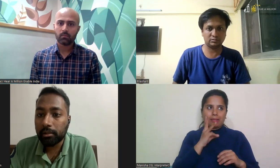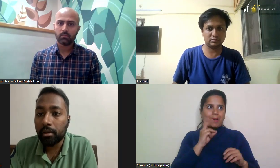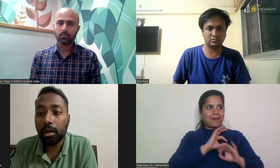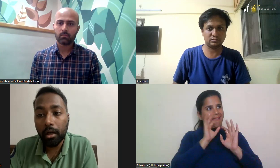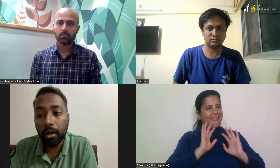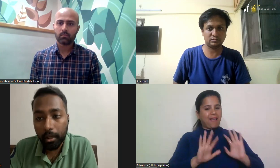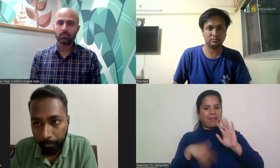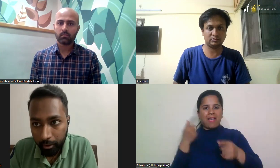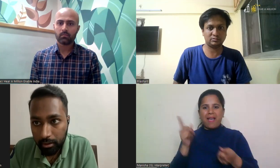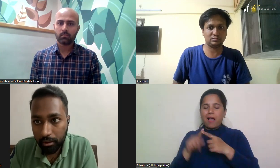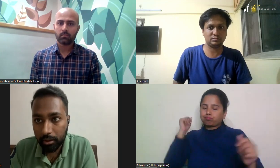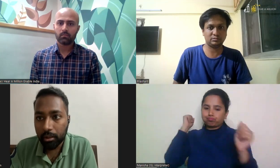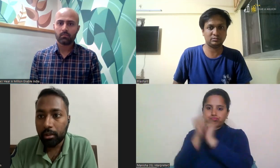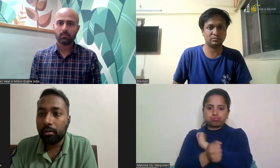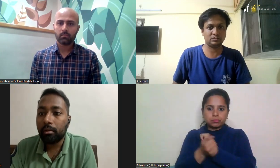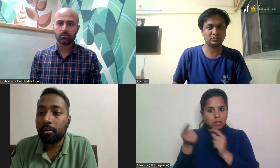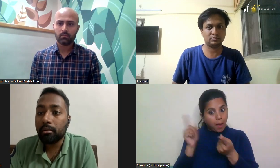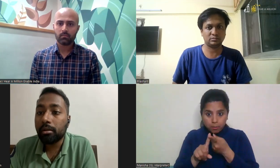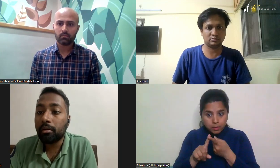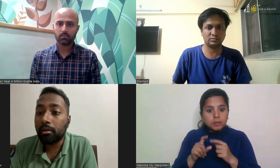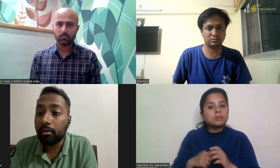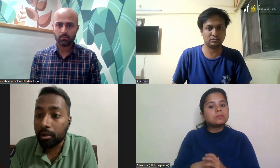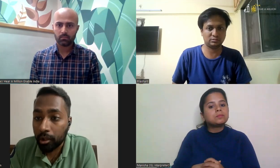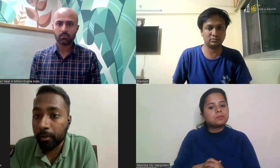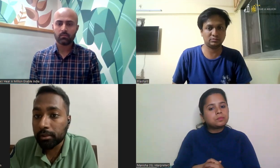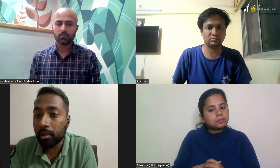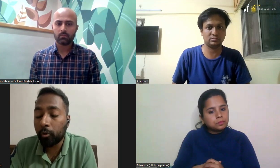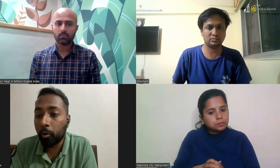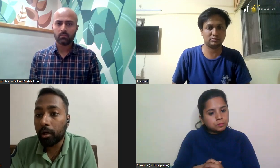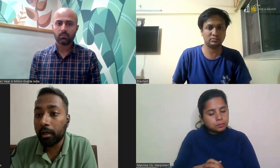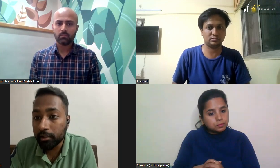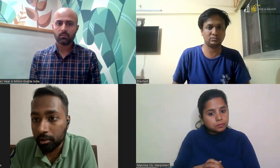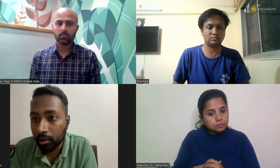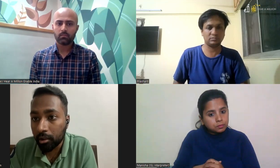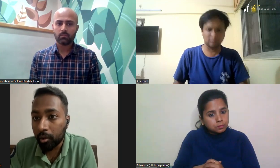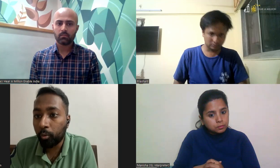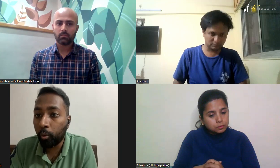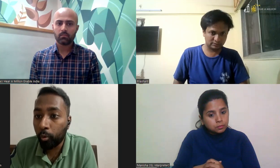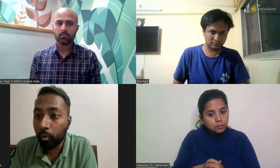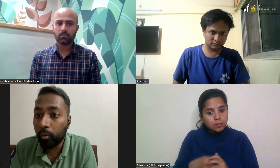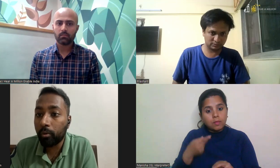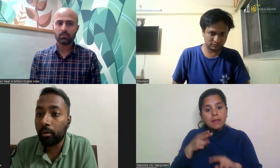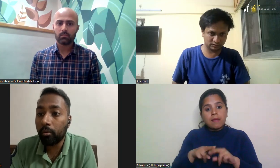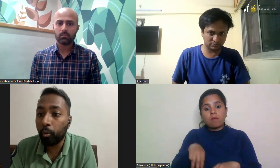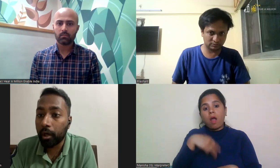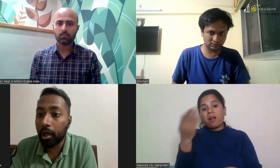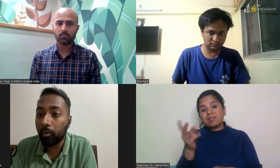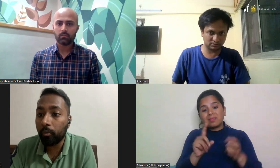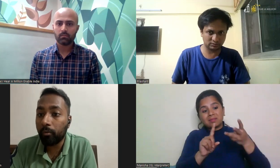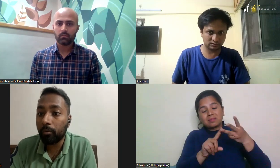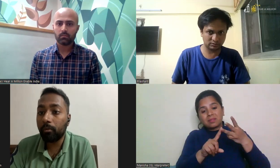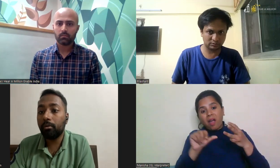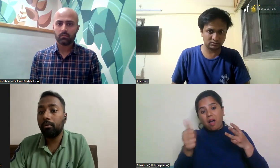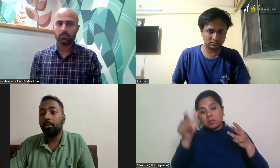when accident happens, the other person got injured who